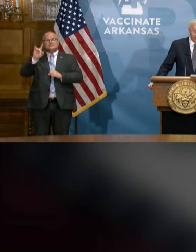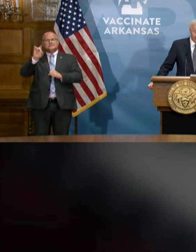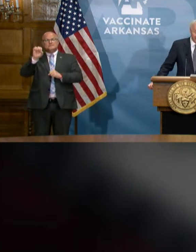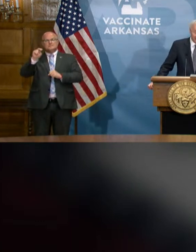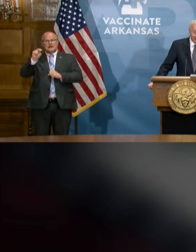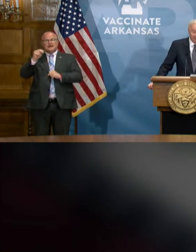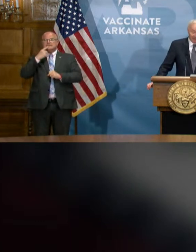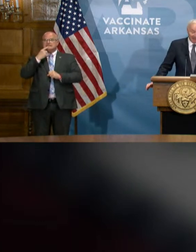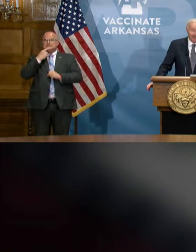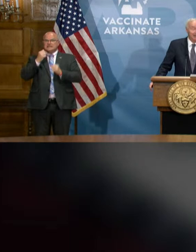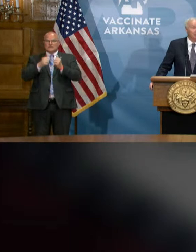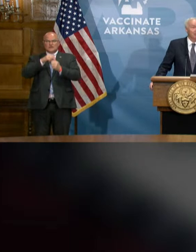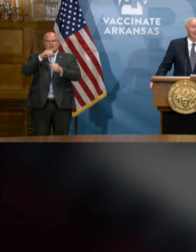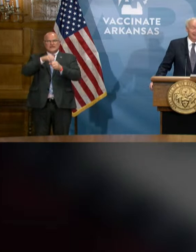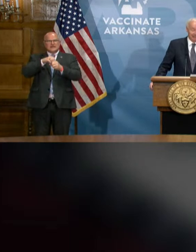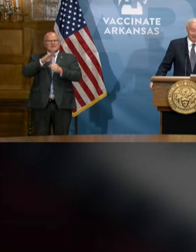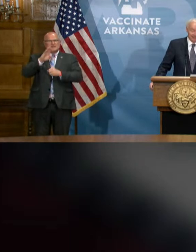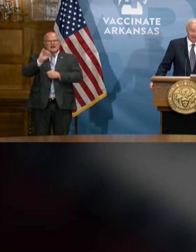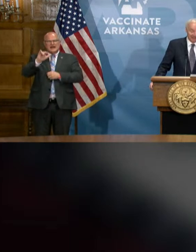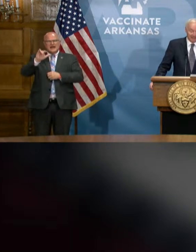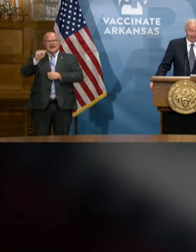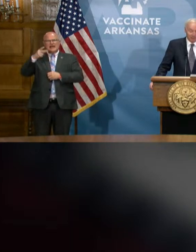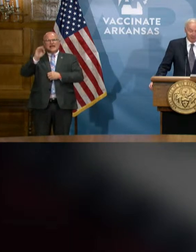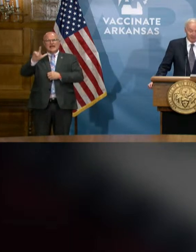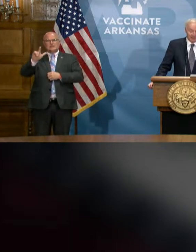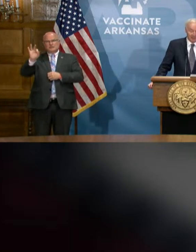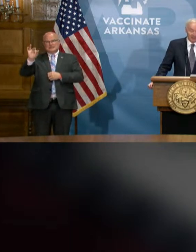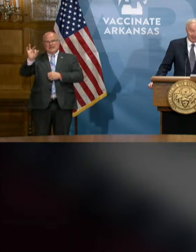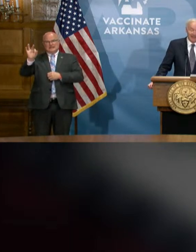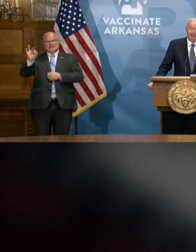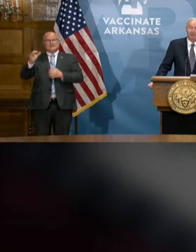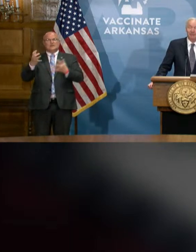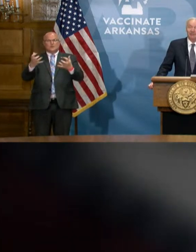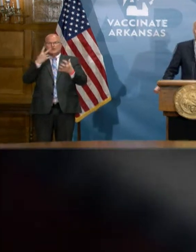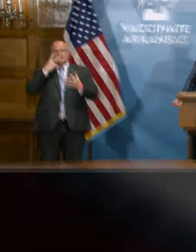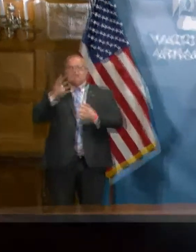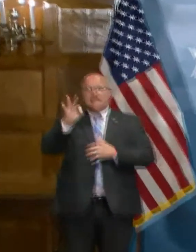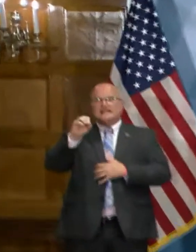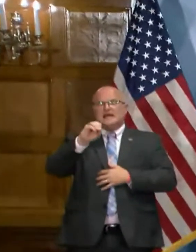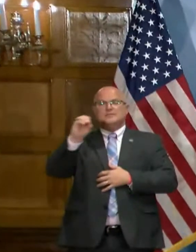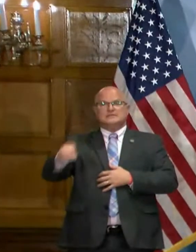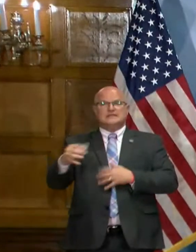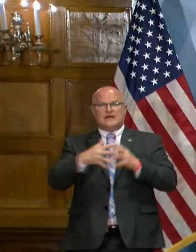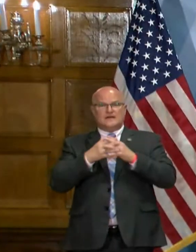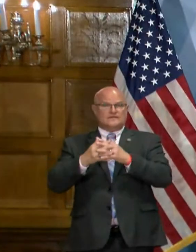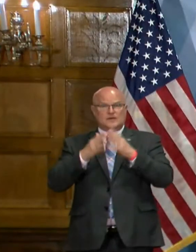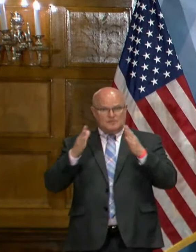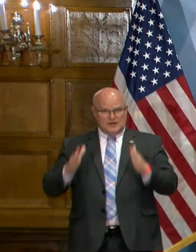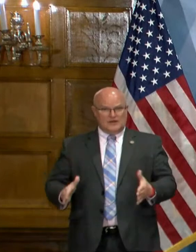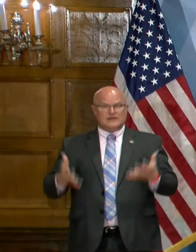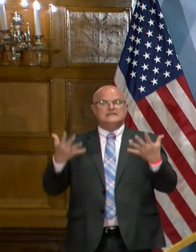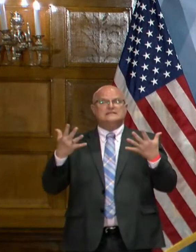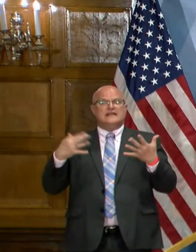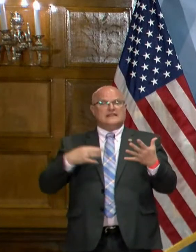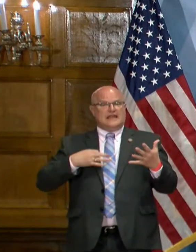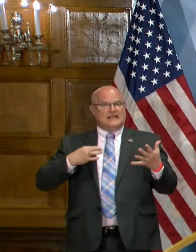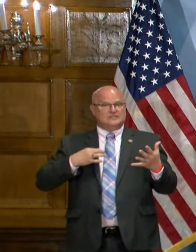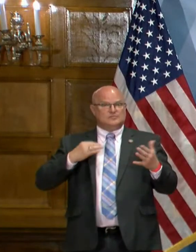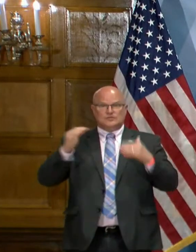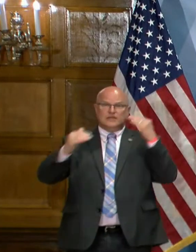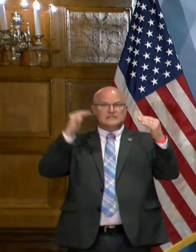that by April 19th, he wanted to see 90% of Americans that are